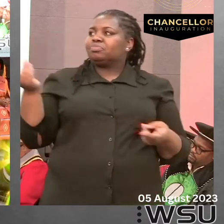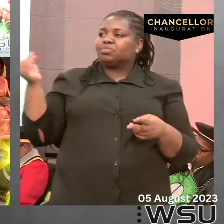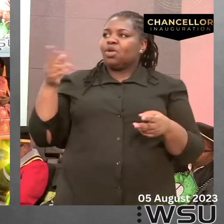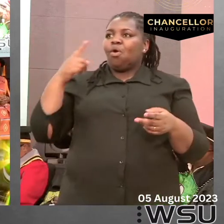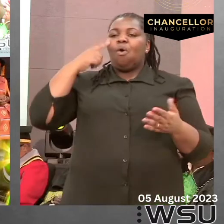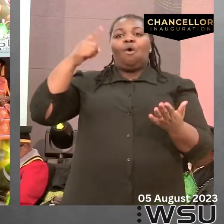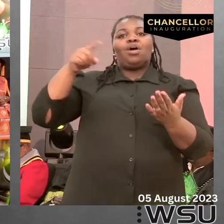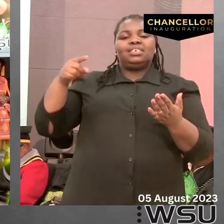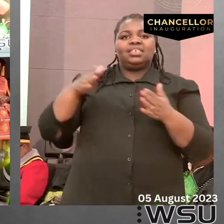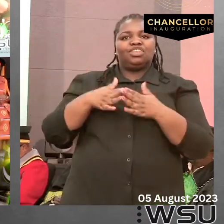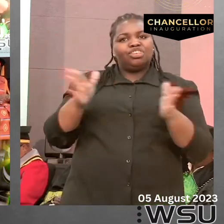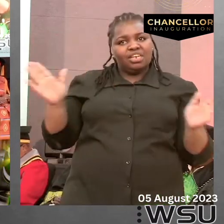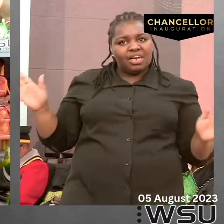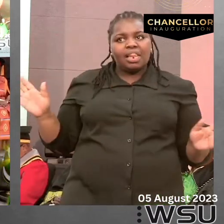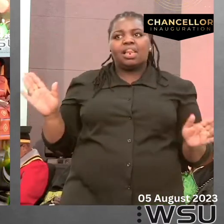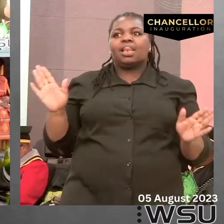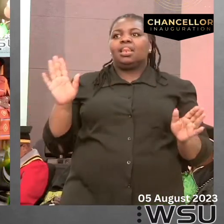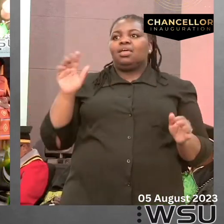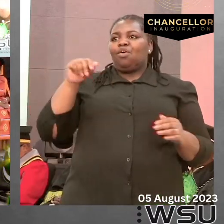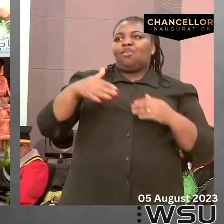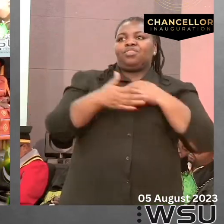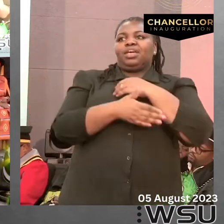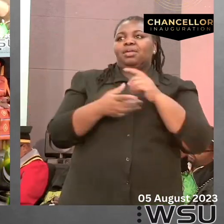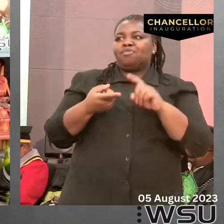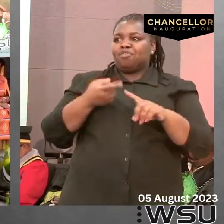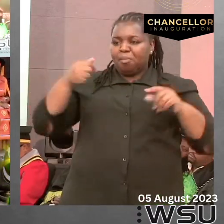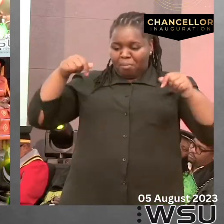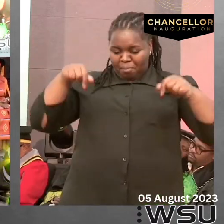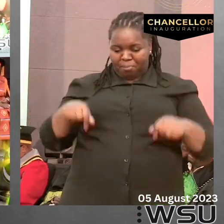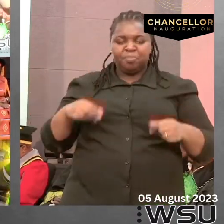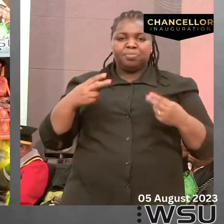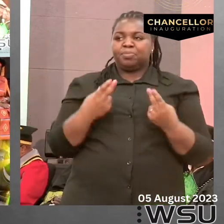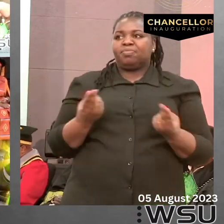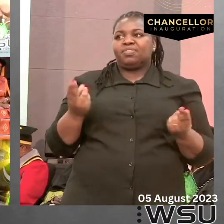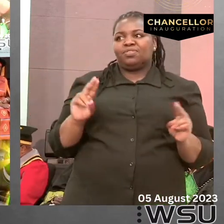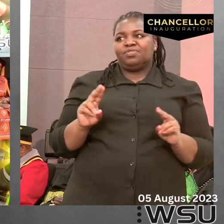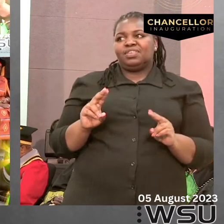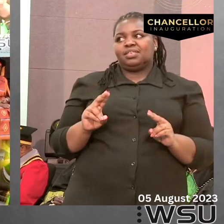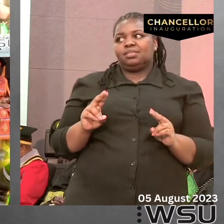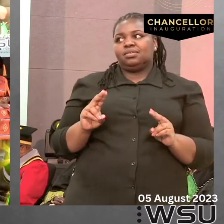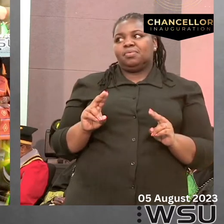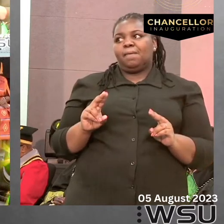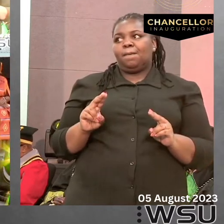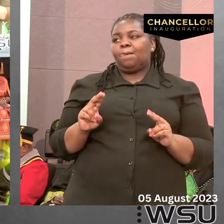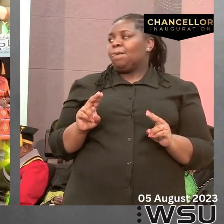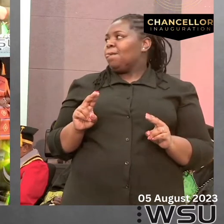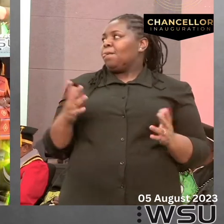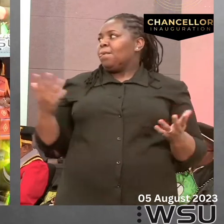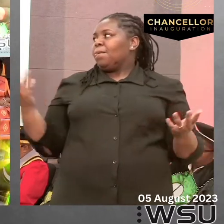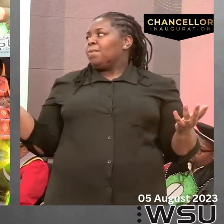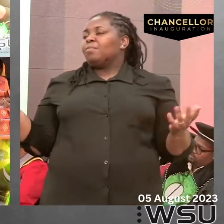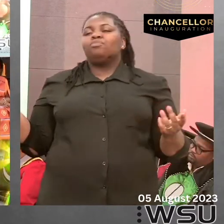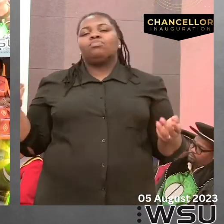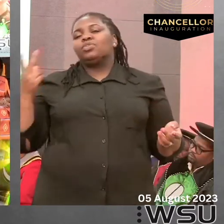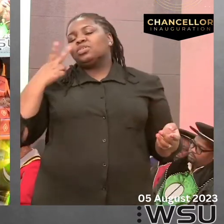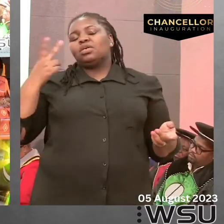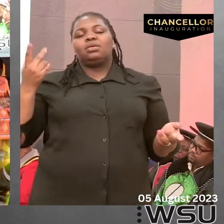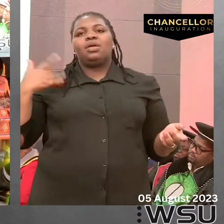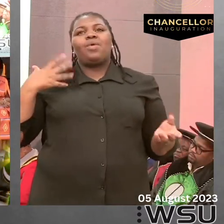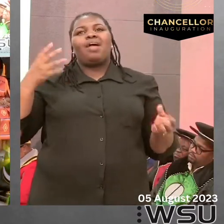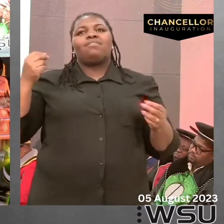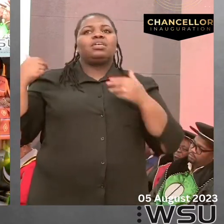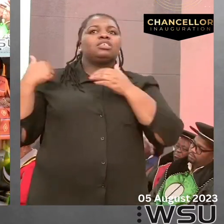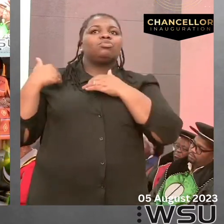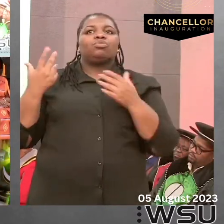General, of the second Auditor General of the country came from this university as it has been. So if it was possible to